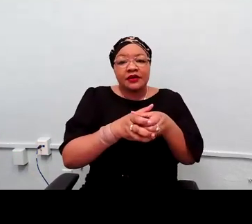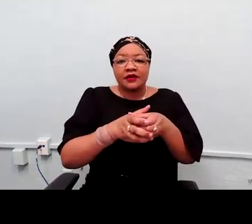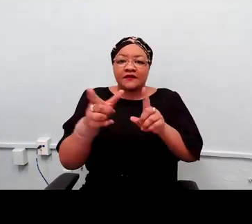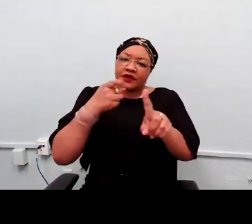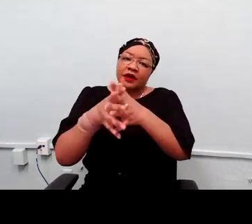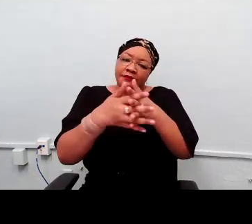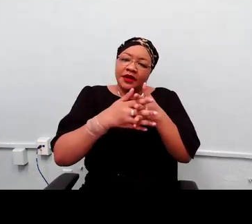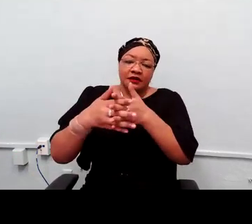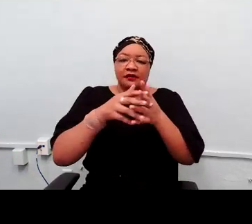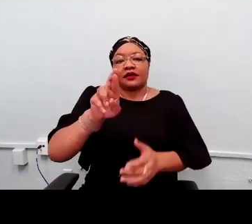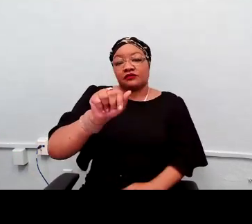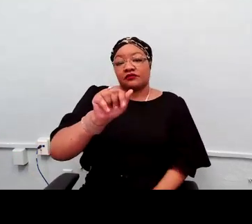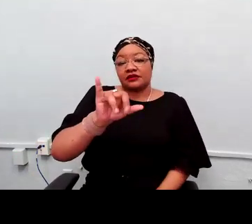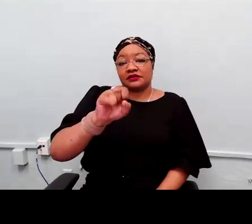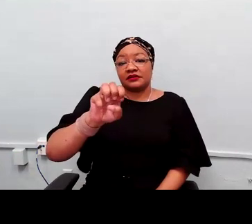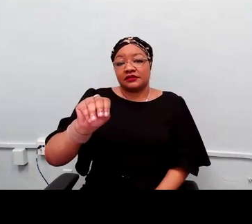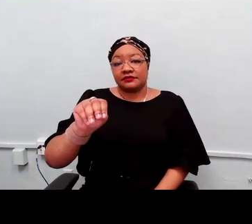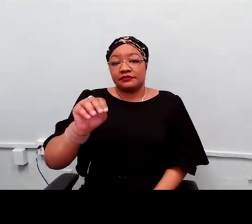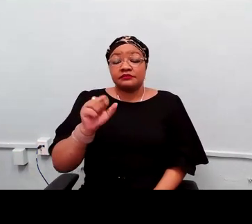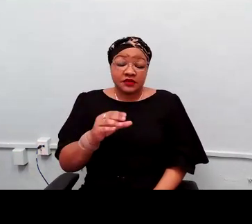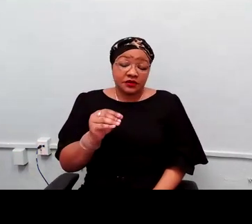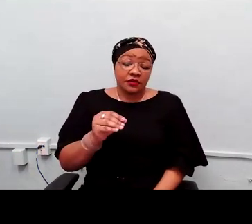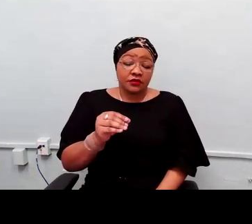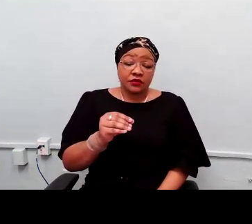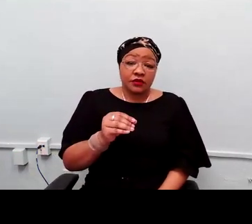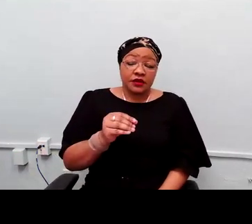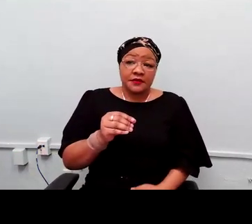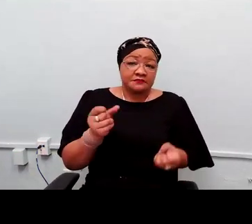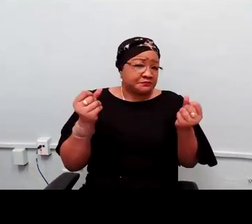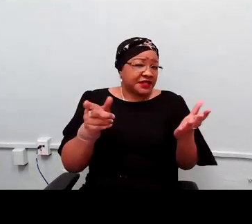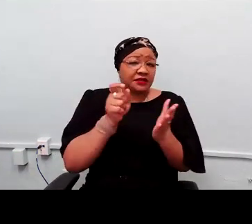so he's talking about how writers bear witness.